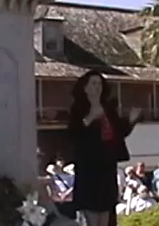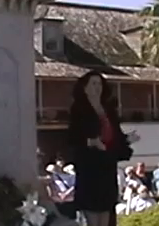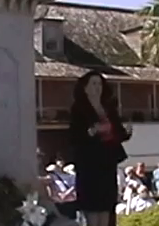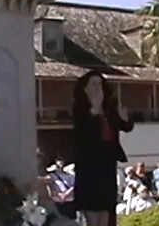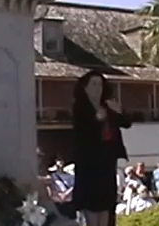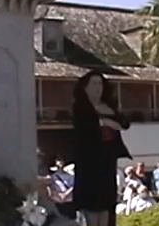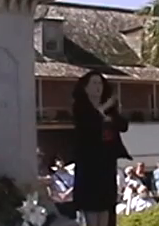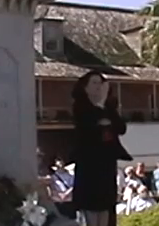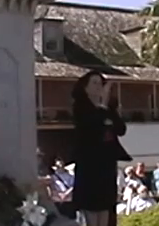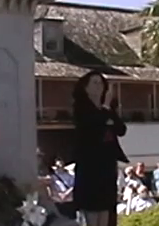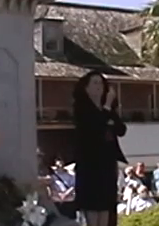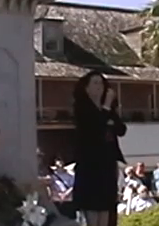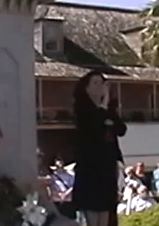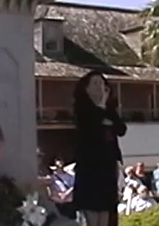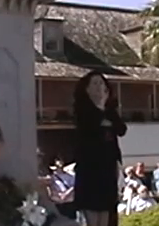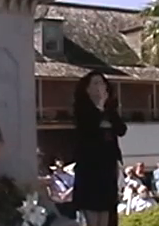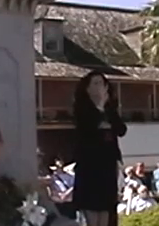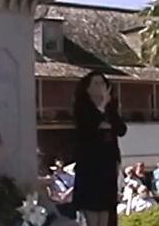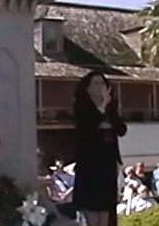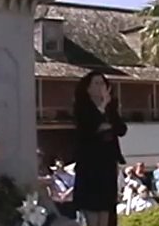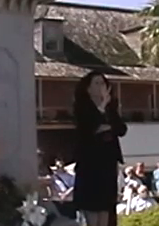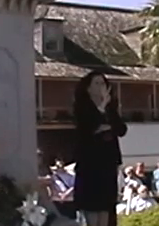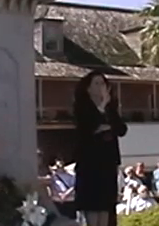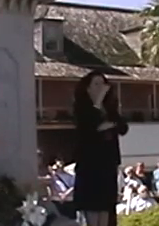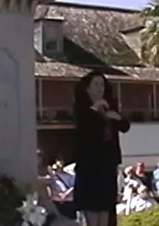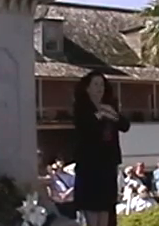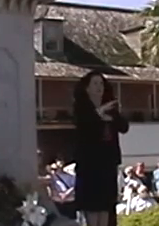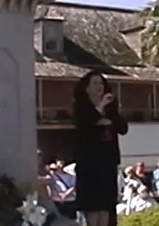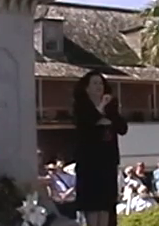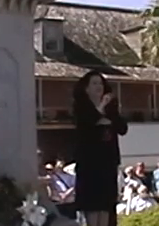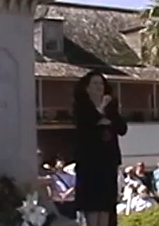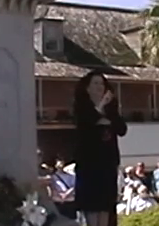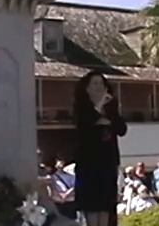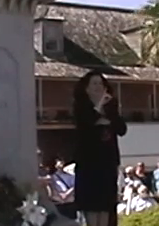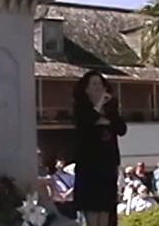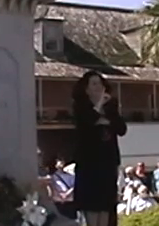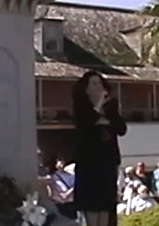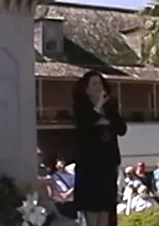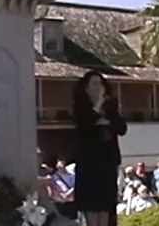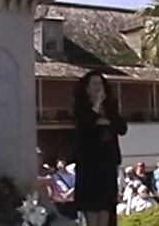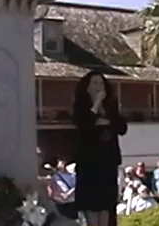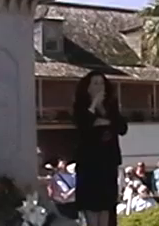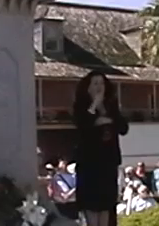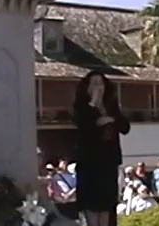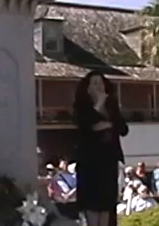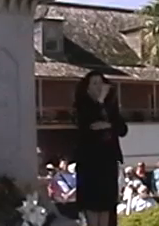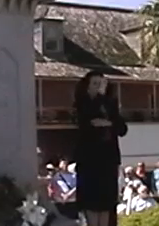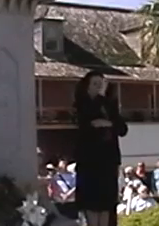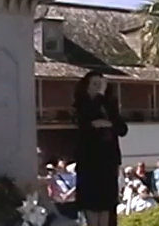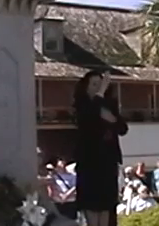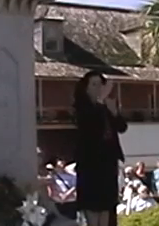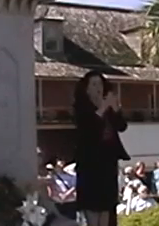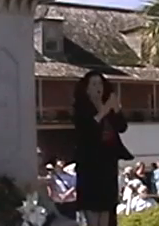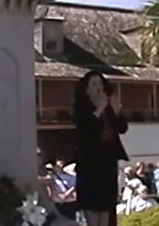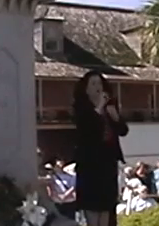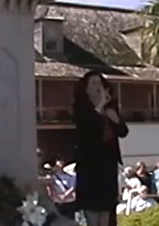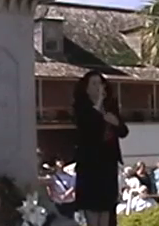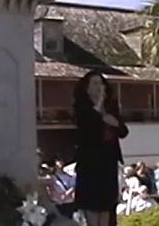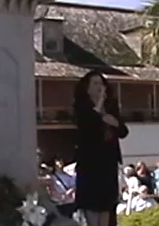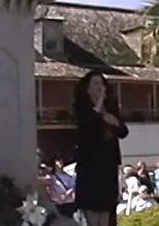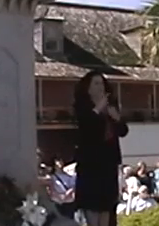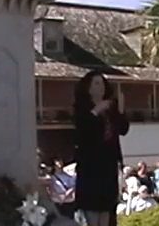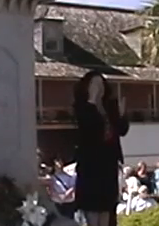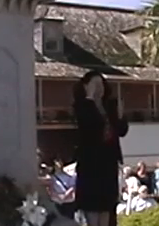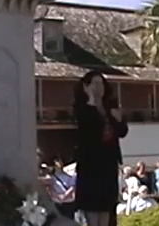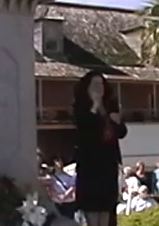in 1474 in Santeras de Campos, the northern part of what is known today as